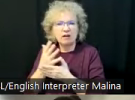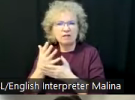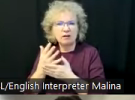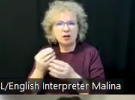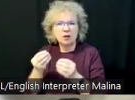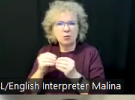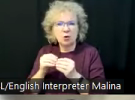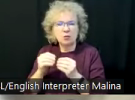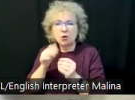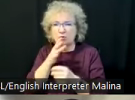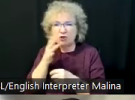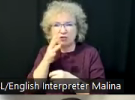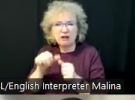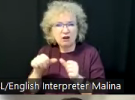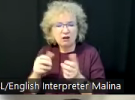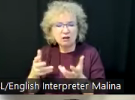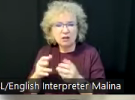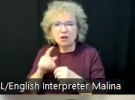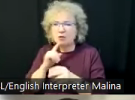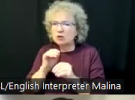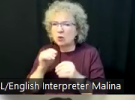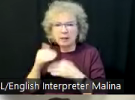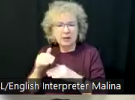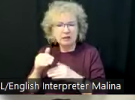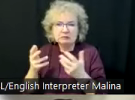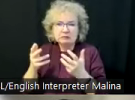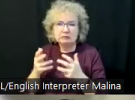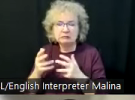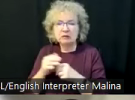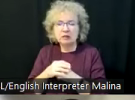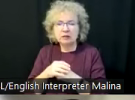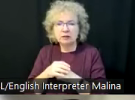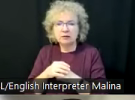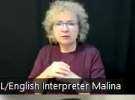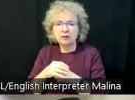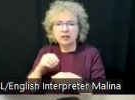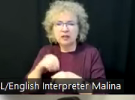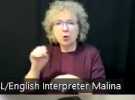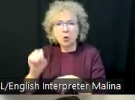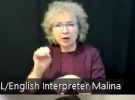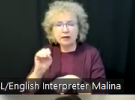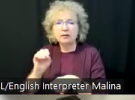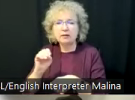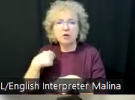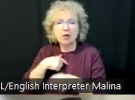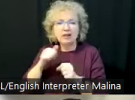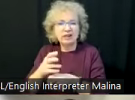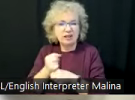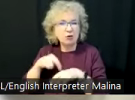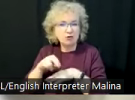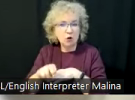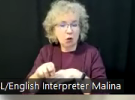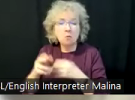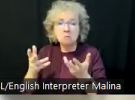areas. Uh, there's really no limit as long as they are in, um, in Oregon and we're able to get a referral for them.